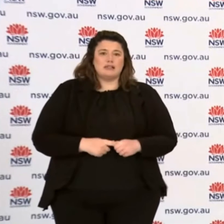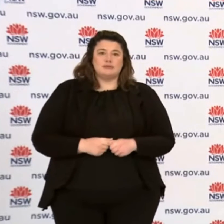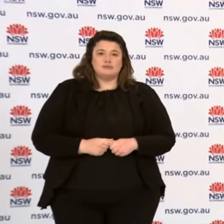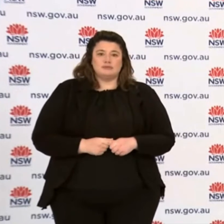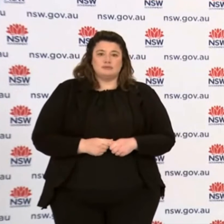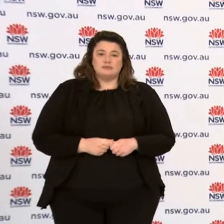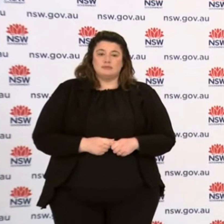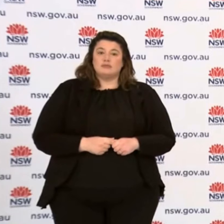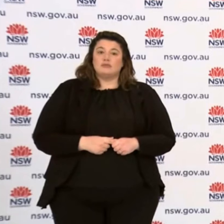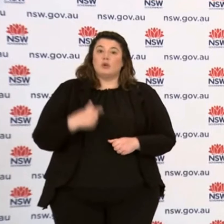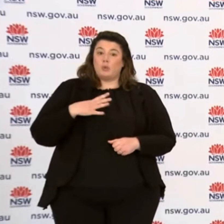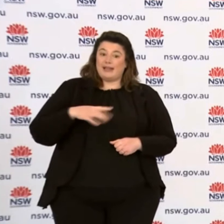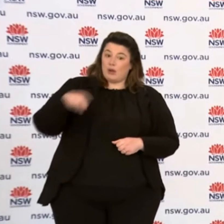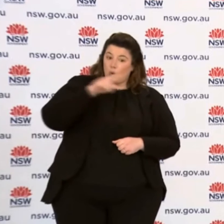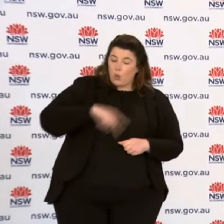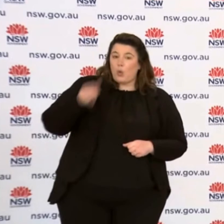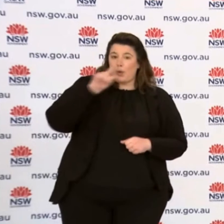to back each other in.